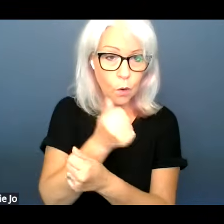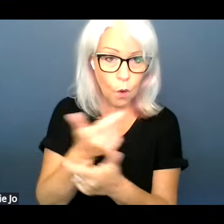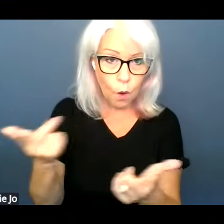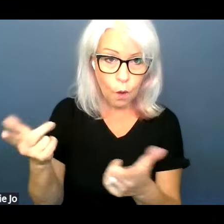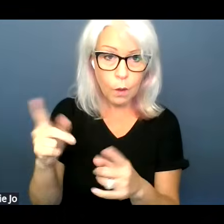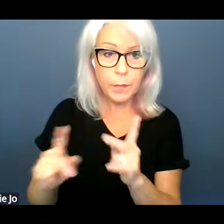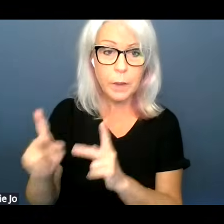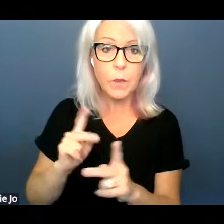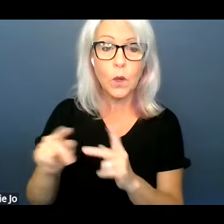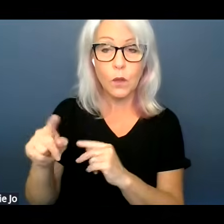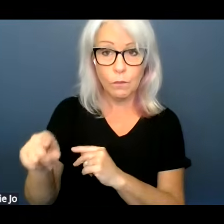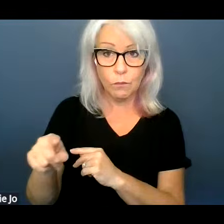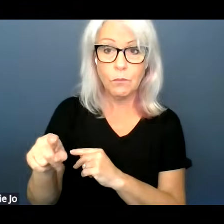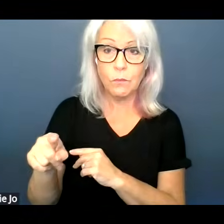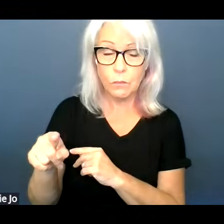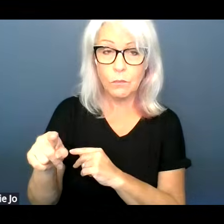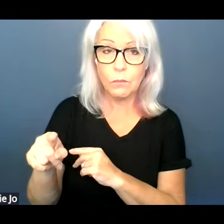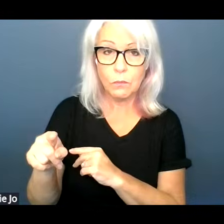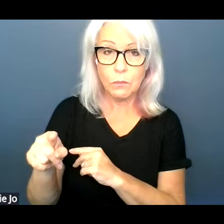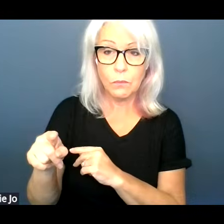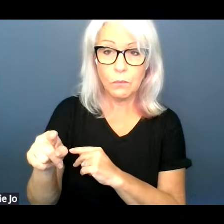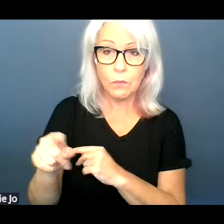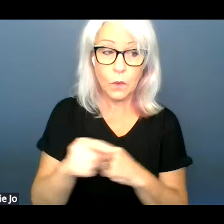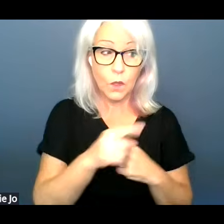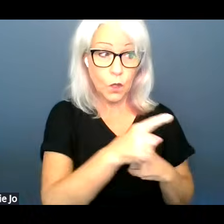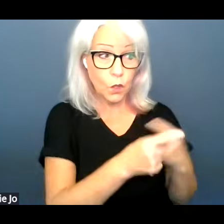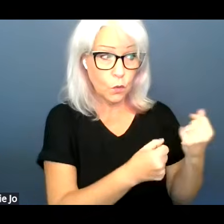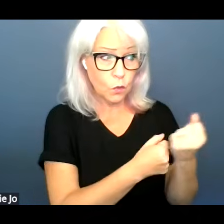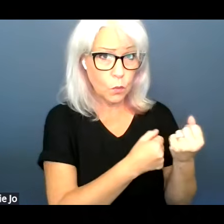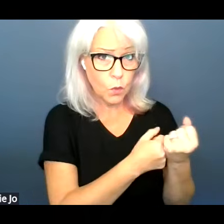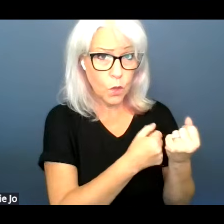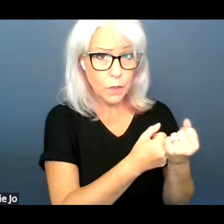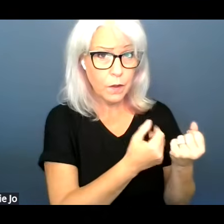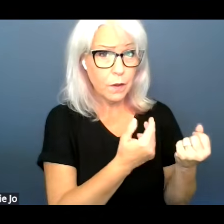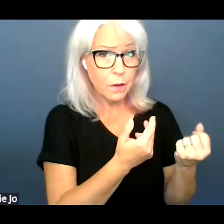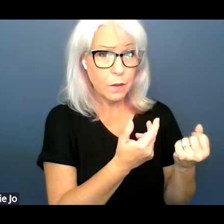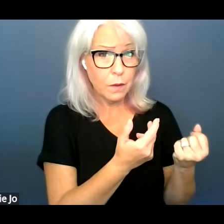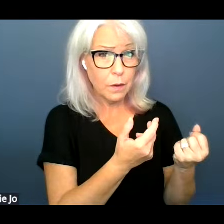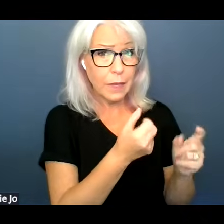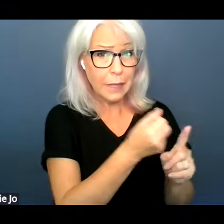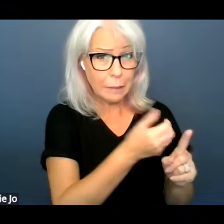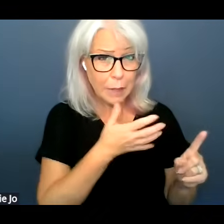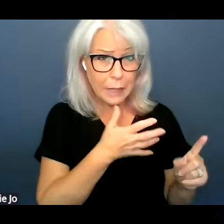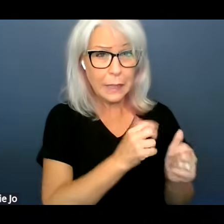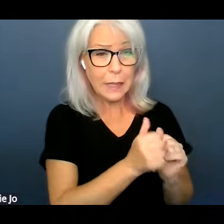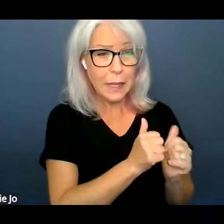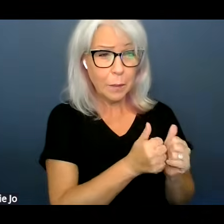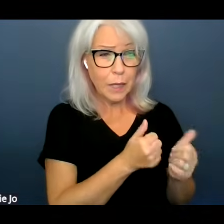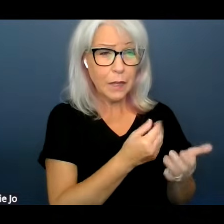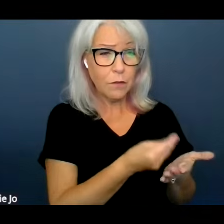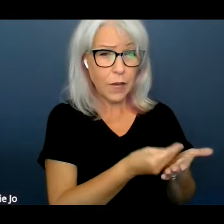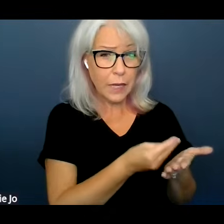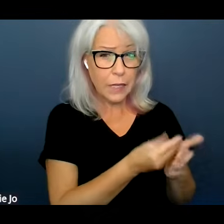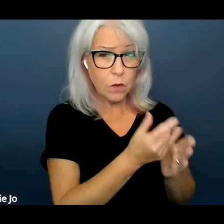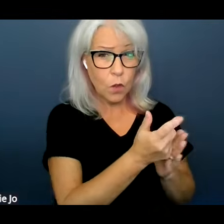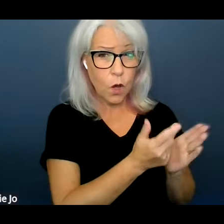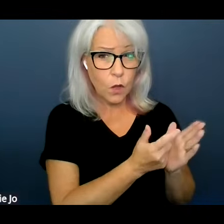You favor the starting out with expand the campaign finance laws? No, the third bullet